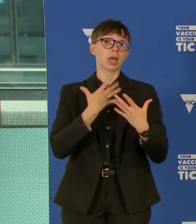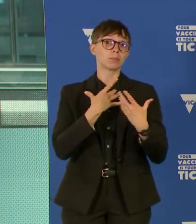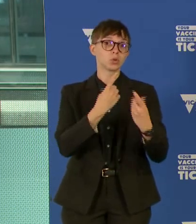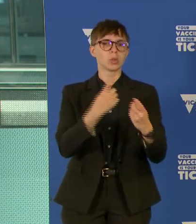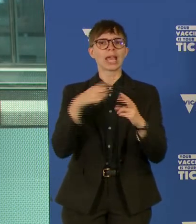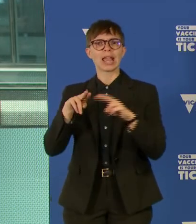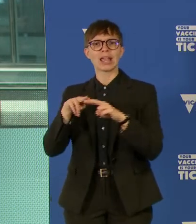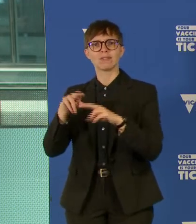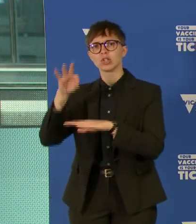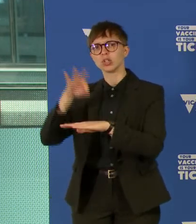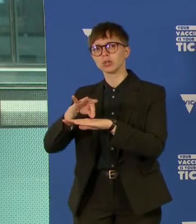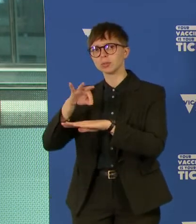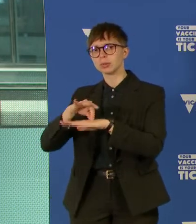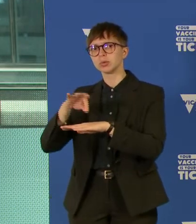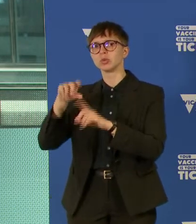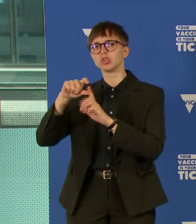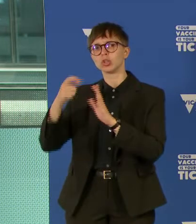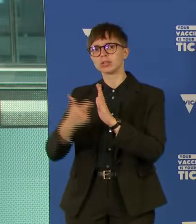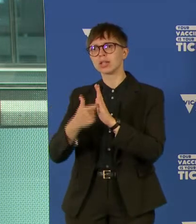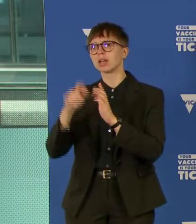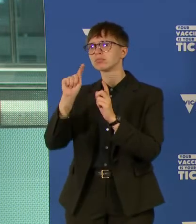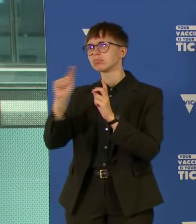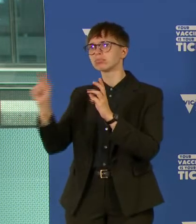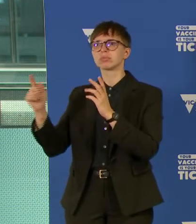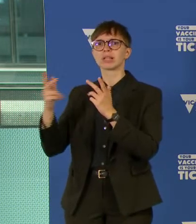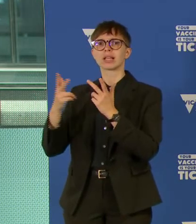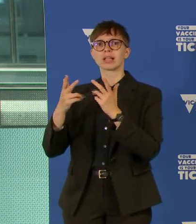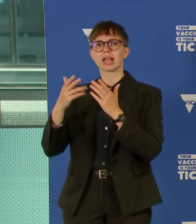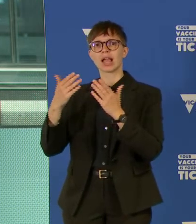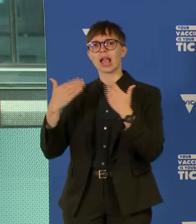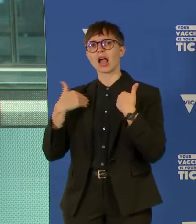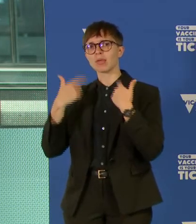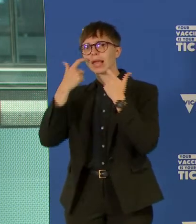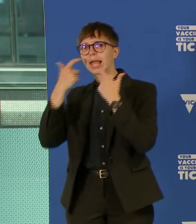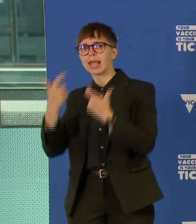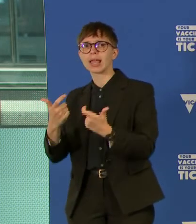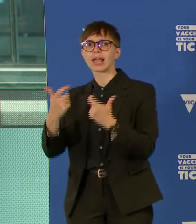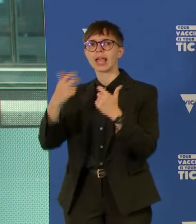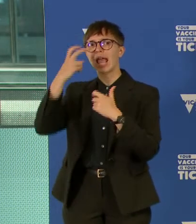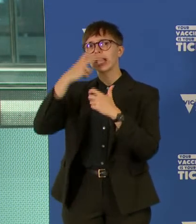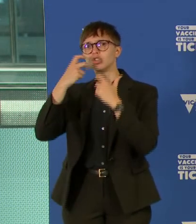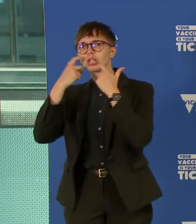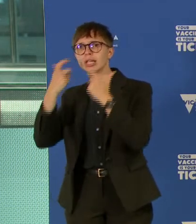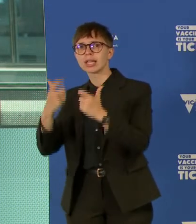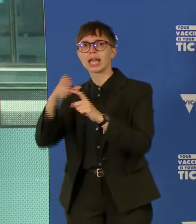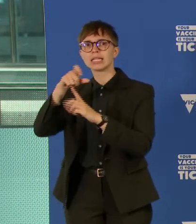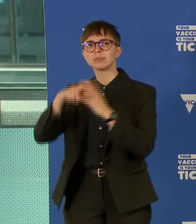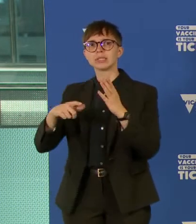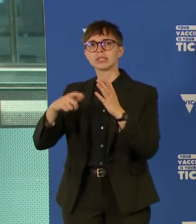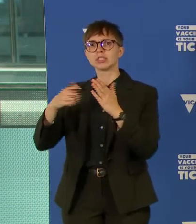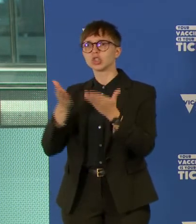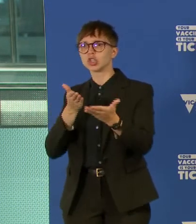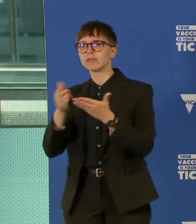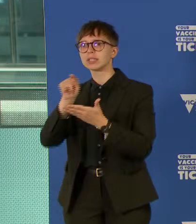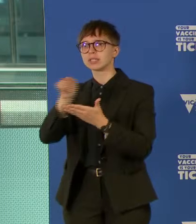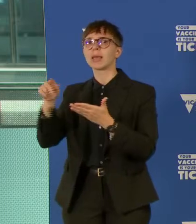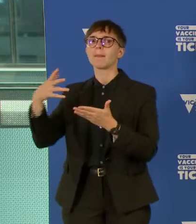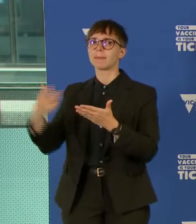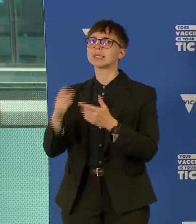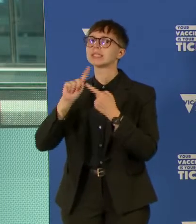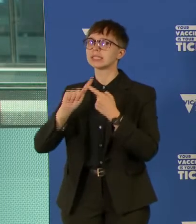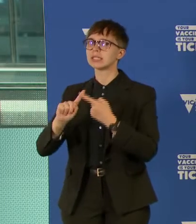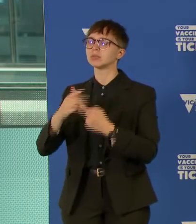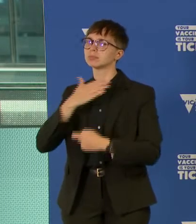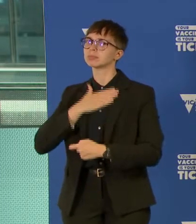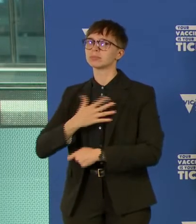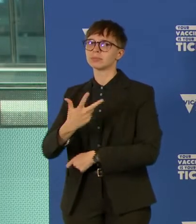to attend work without a vaccination requirement, but some of them may well land on a policy that has an ongoing mandate, but that should be